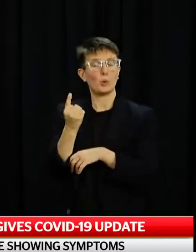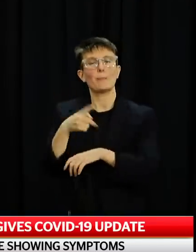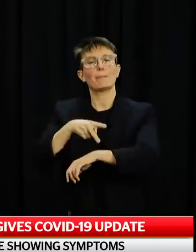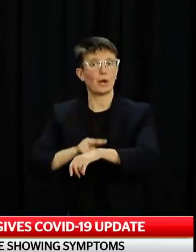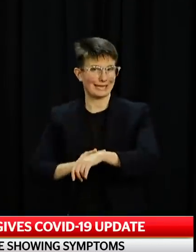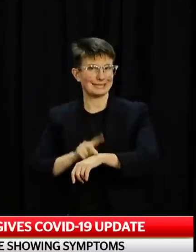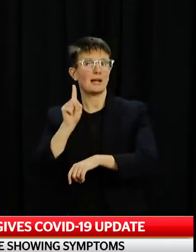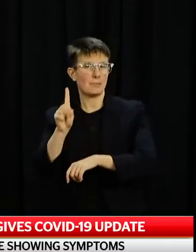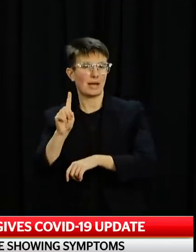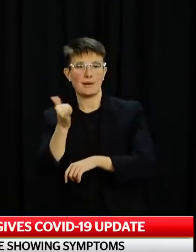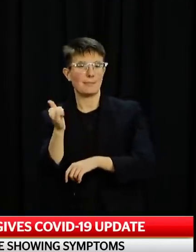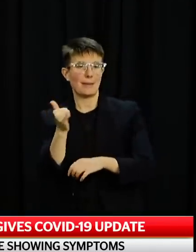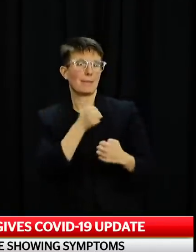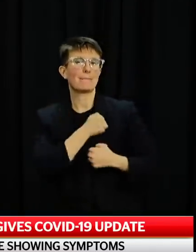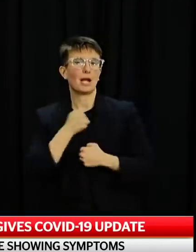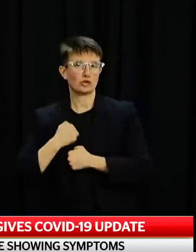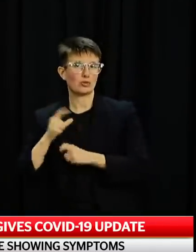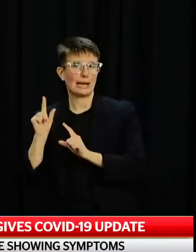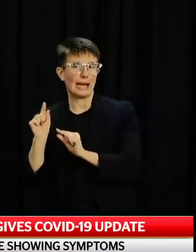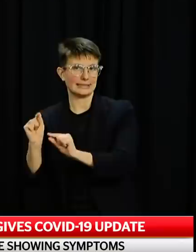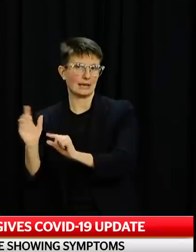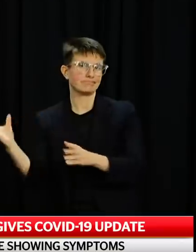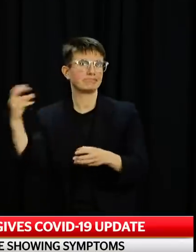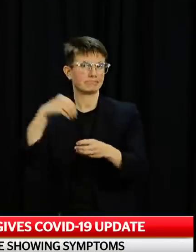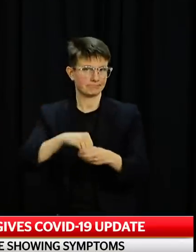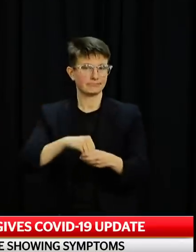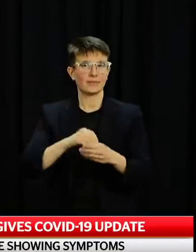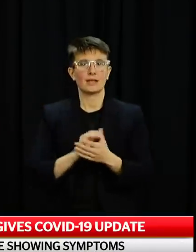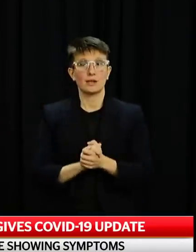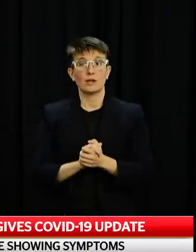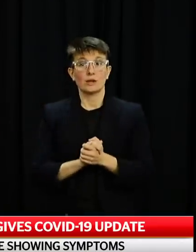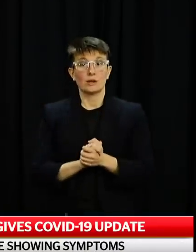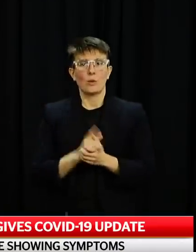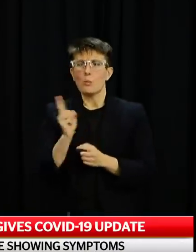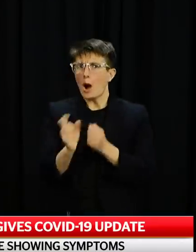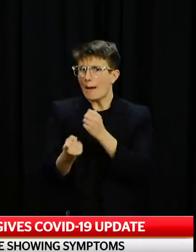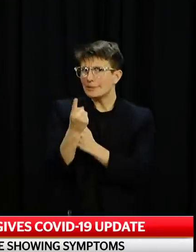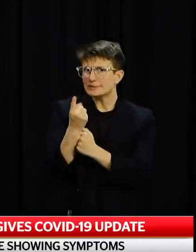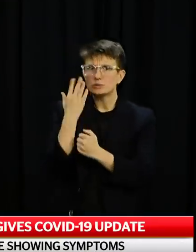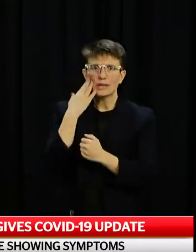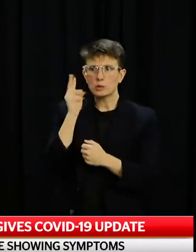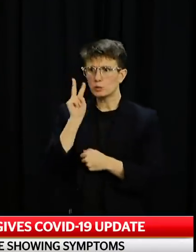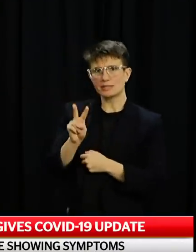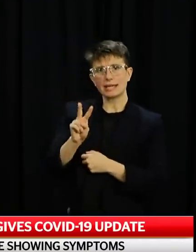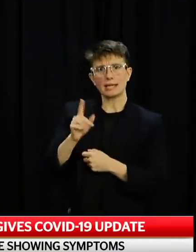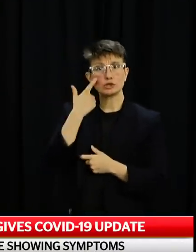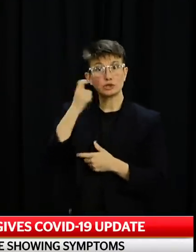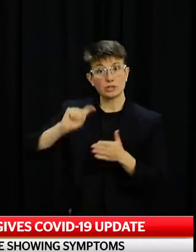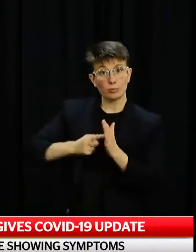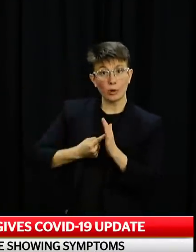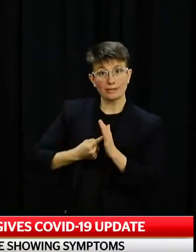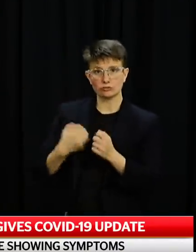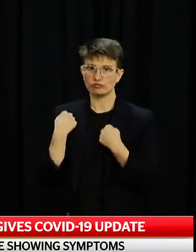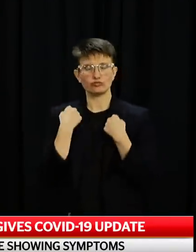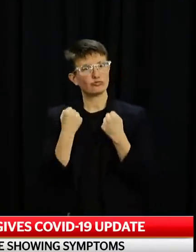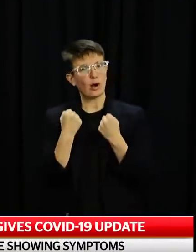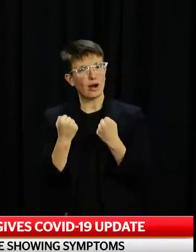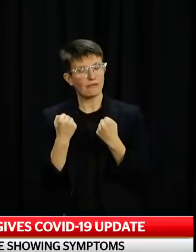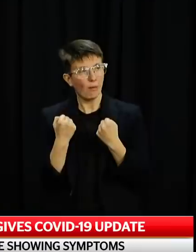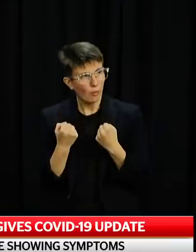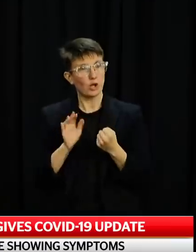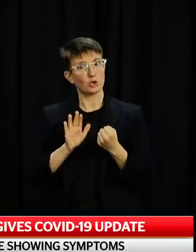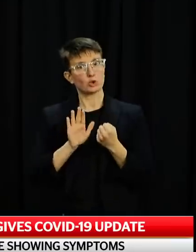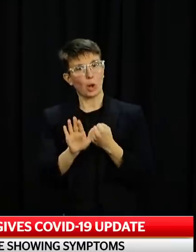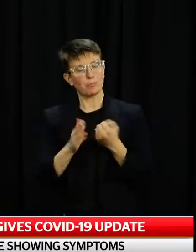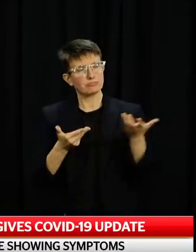course. We'll be stopping vehicles and questioning drivers to validate that the travel is essential. As has been